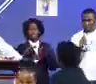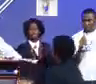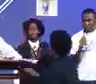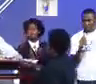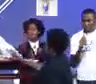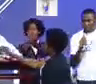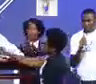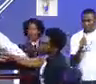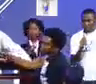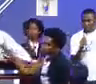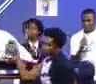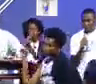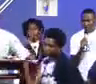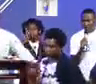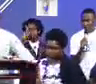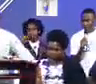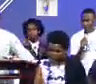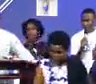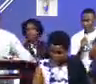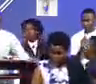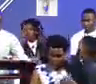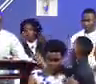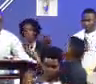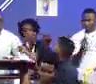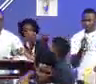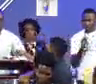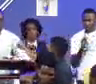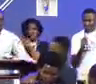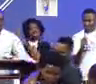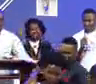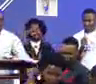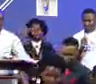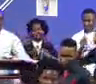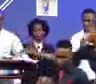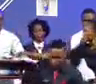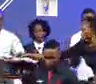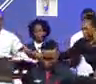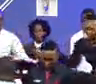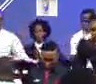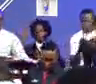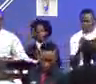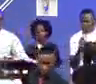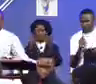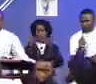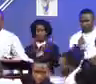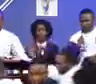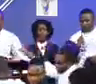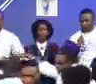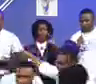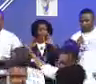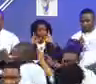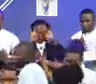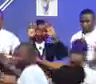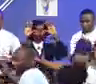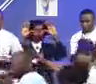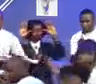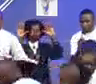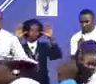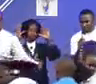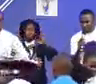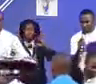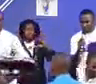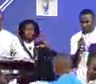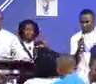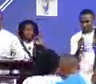God to help some people. Ebintu bya mbulamu bwo tubiyimiriza. Things coming in Mukama your life to stop them. May the good Lord bless